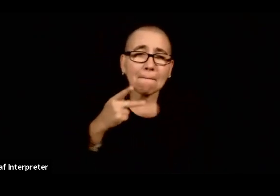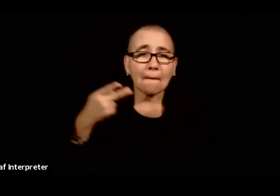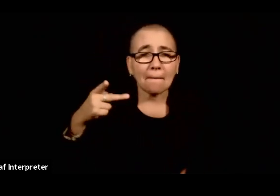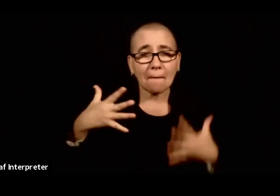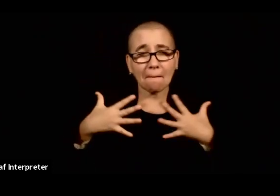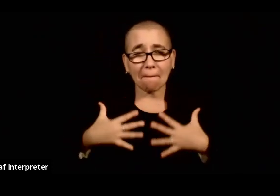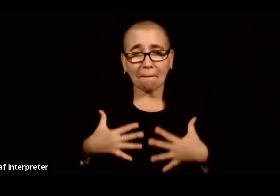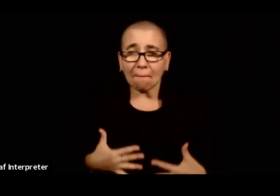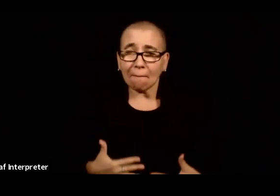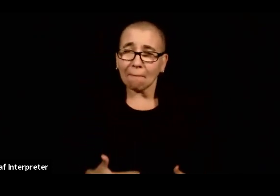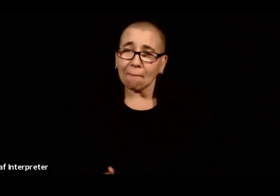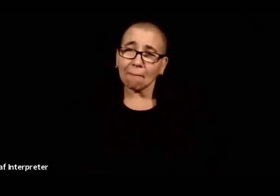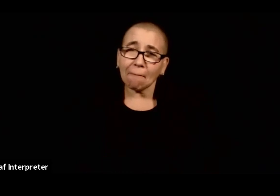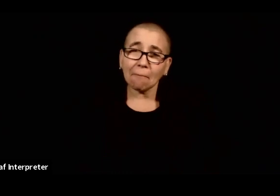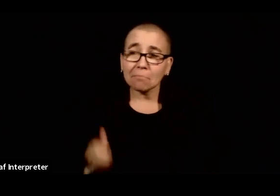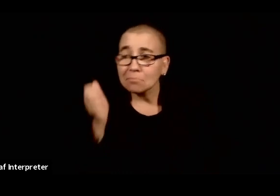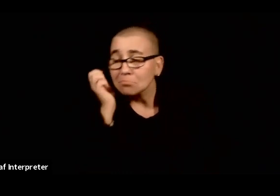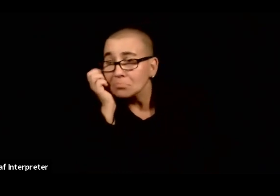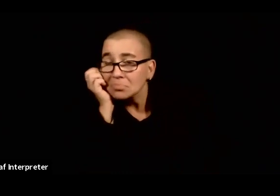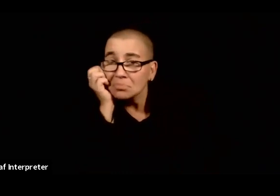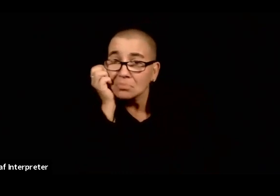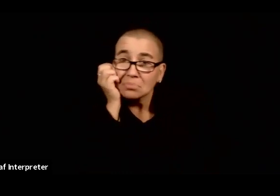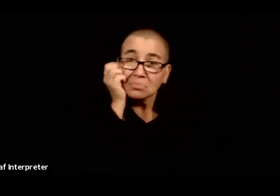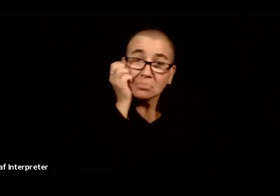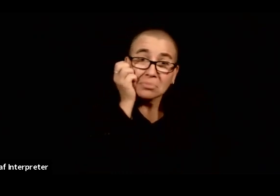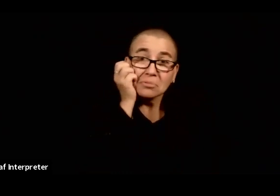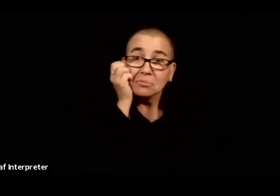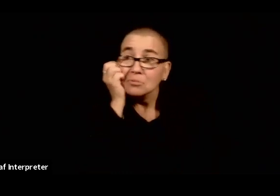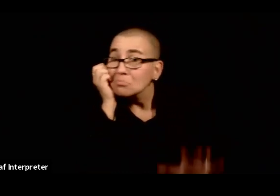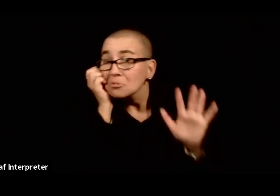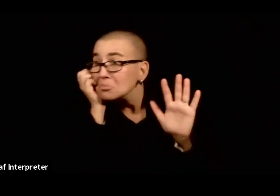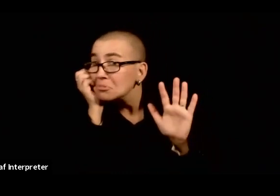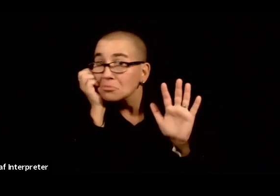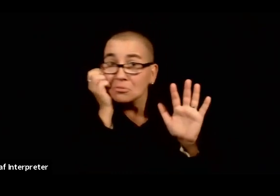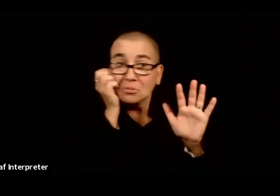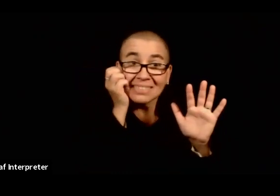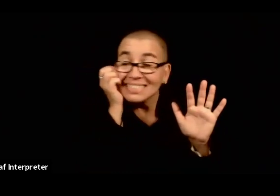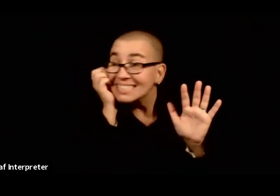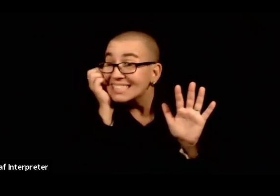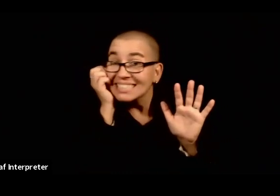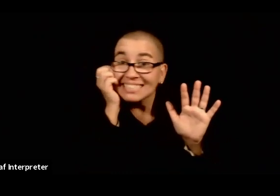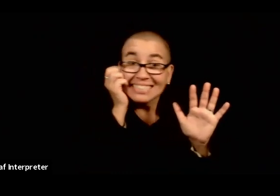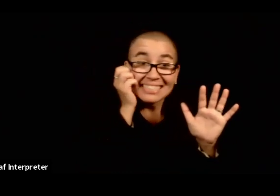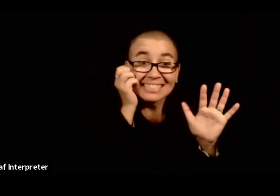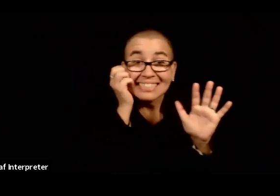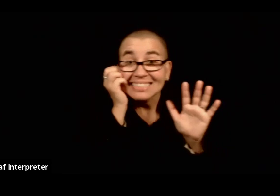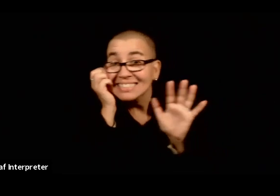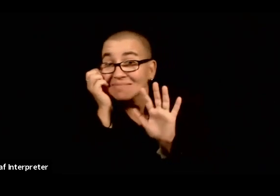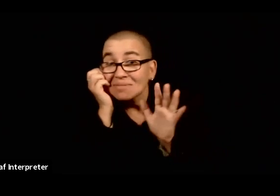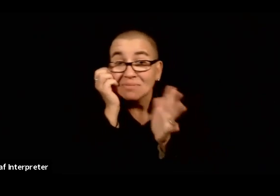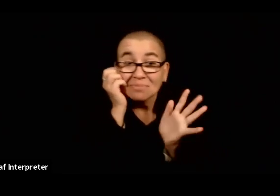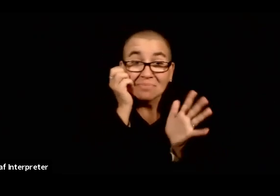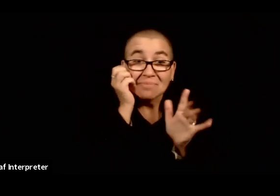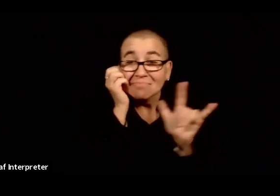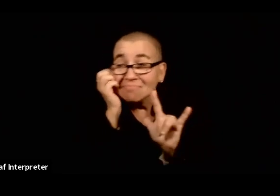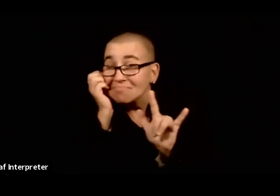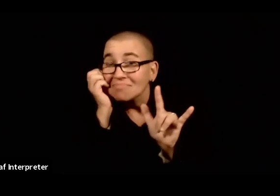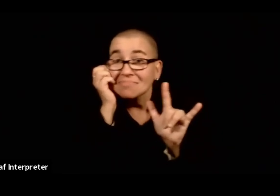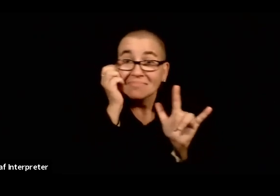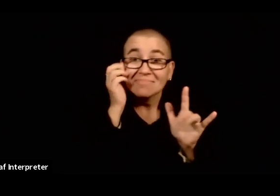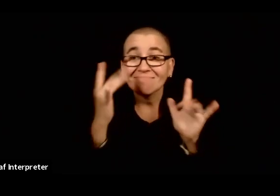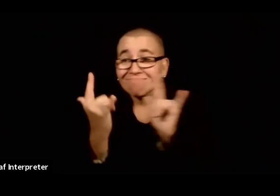cold glass window? Lots of smiles, some tears, and half a dozen I love yous. But the pain